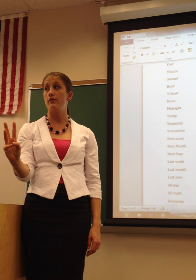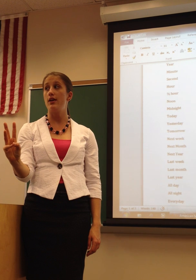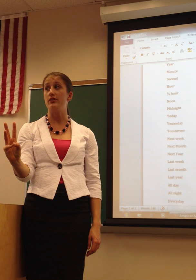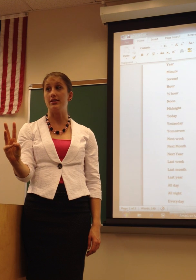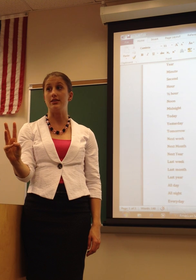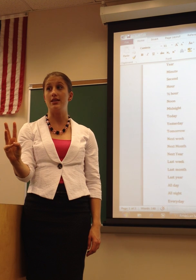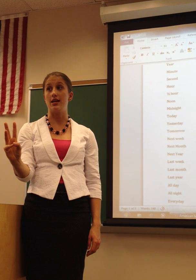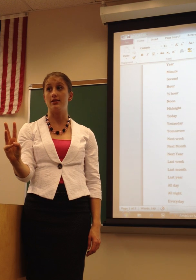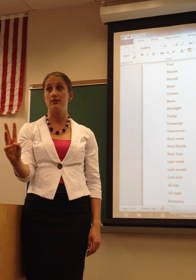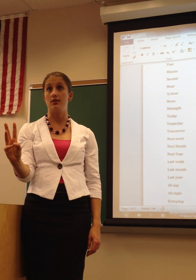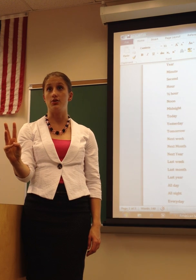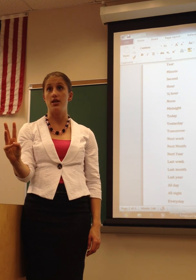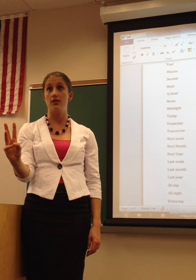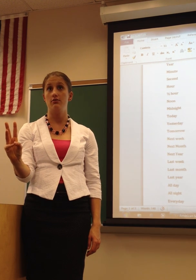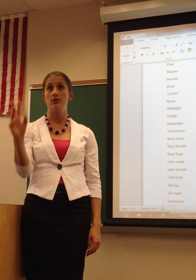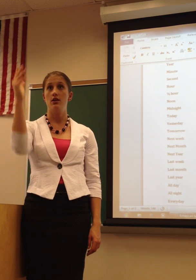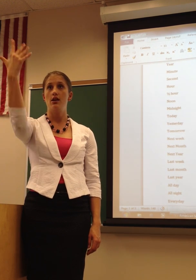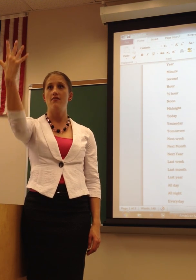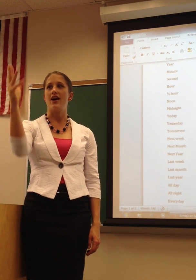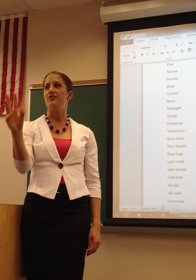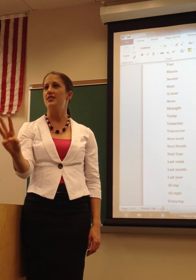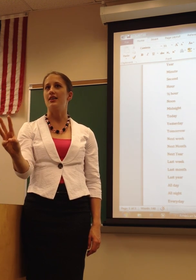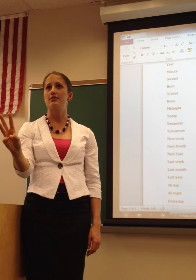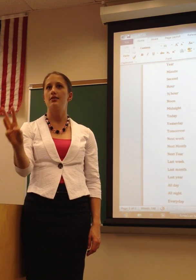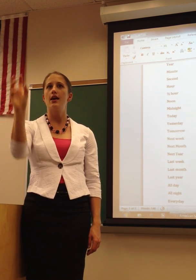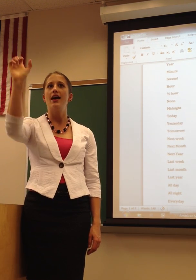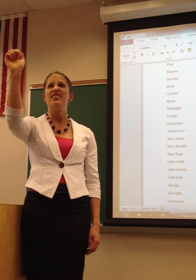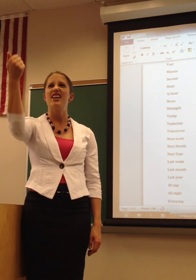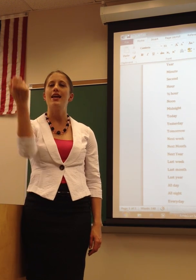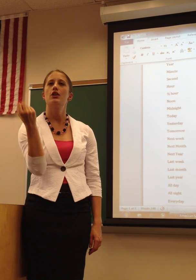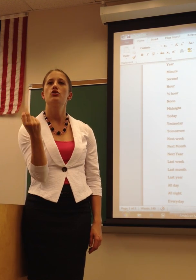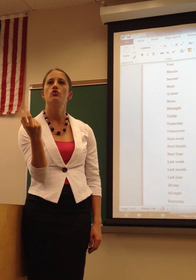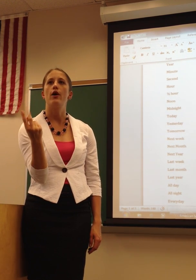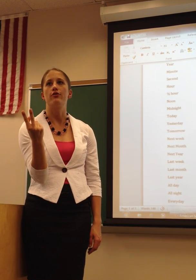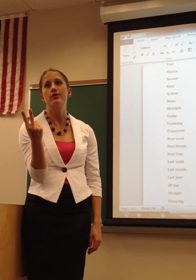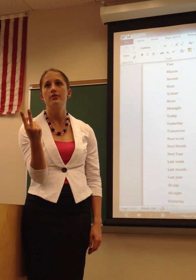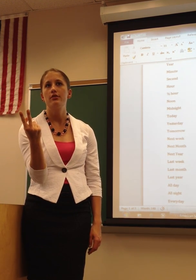around because it's 6. Understand? 5, 6. 10, 12.